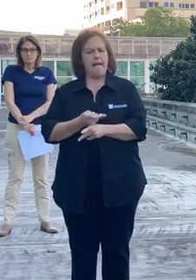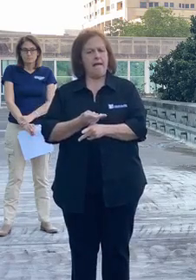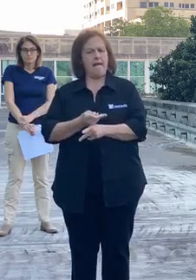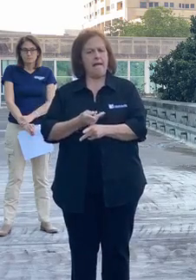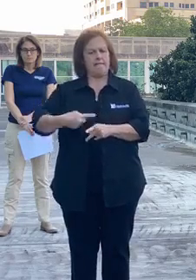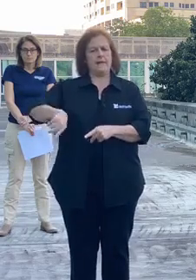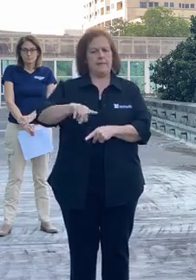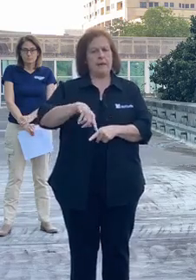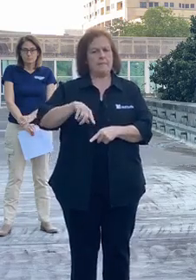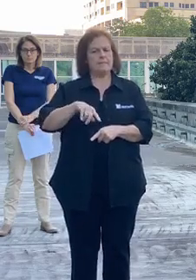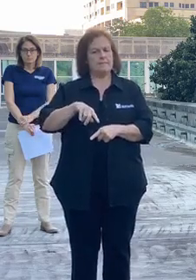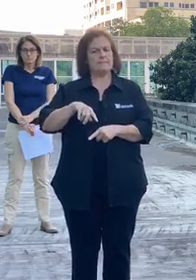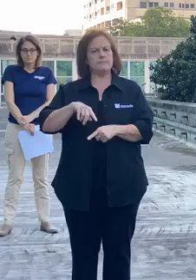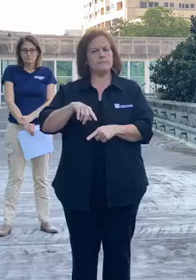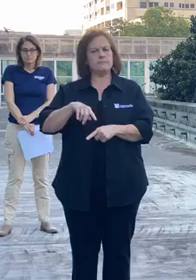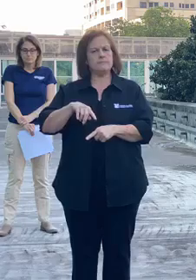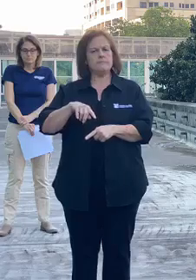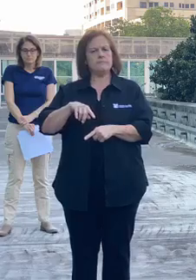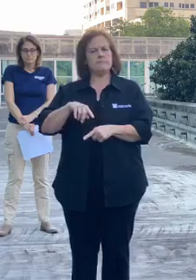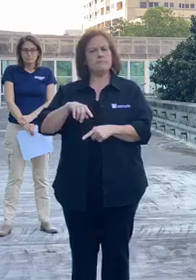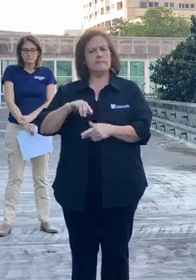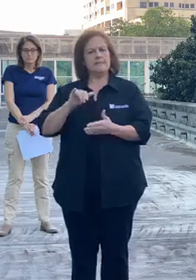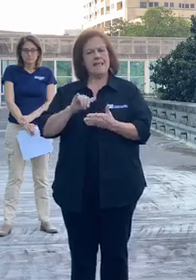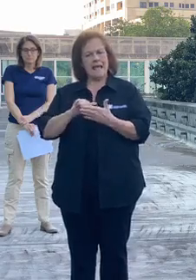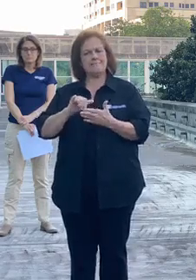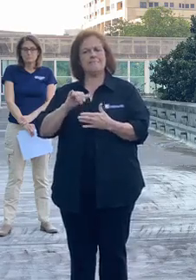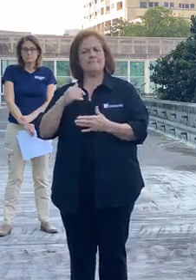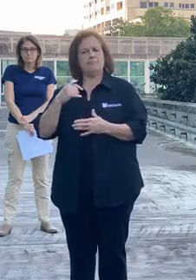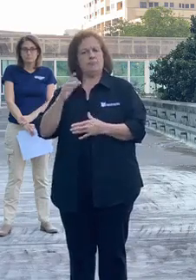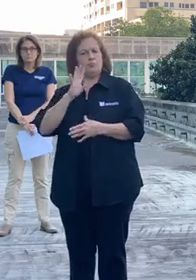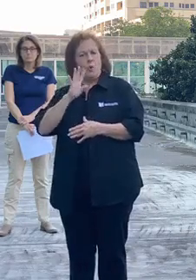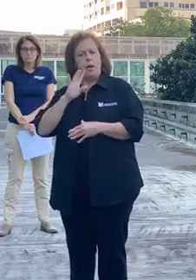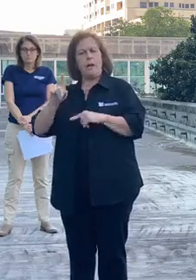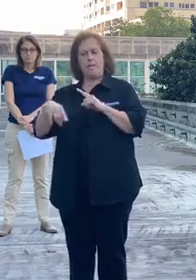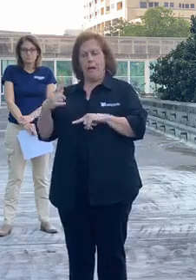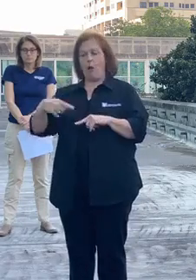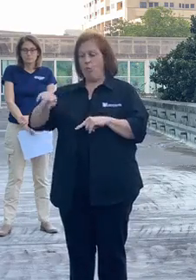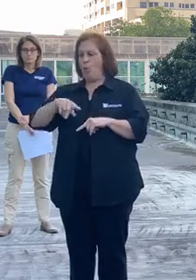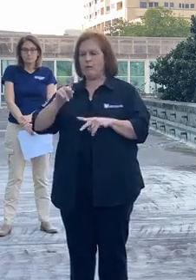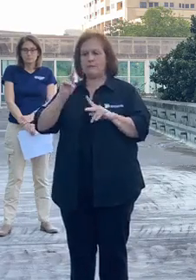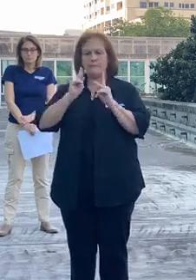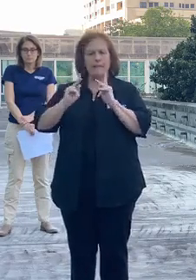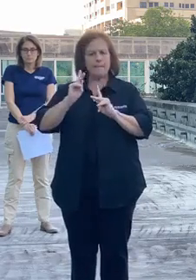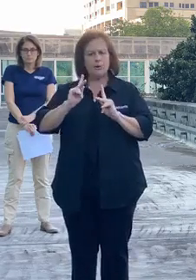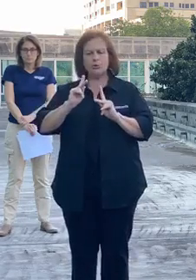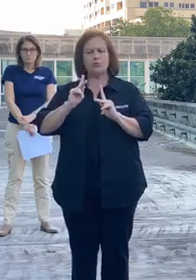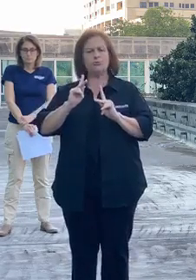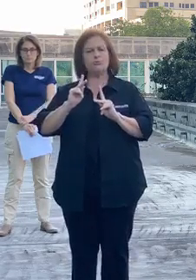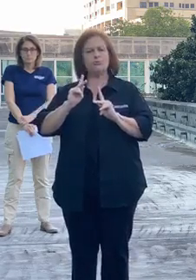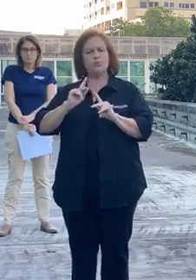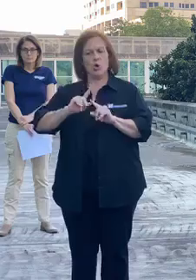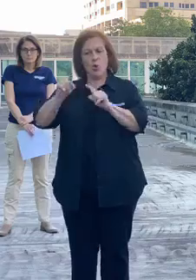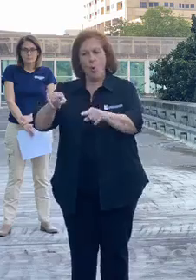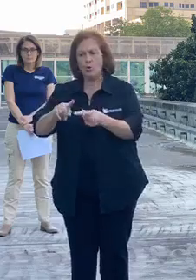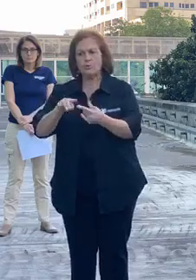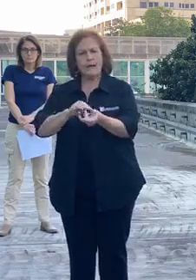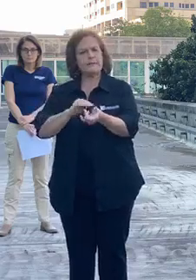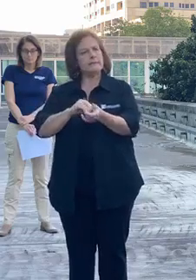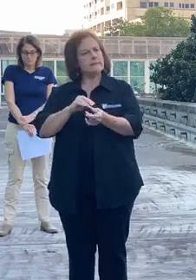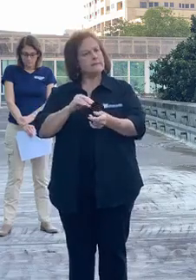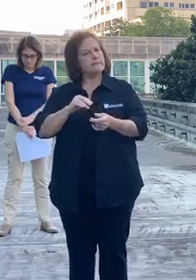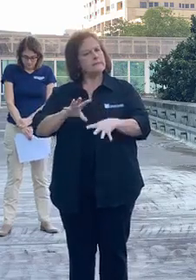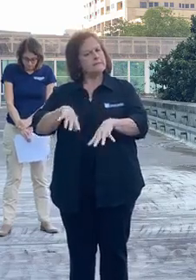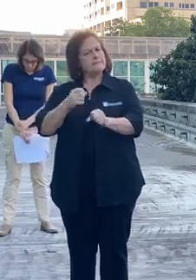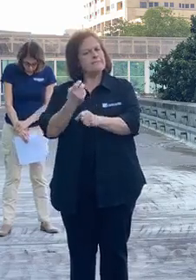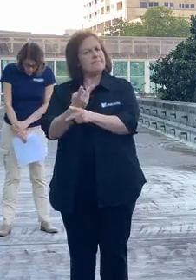to our community, to our people, going to the doctor and getting the health care that they need and